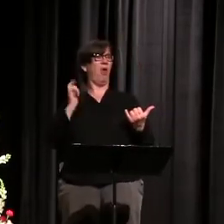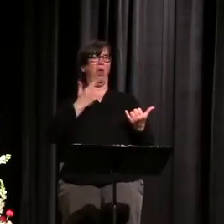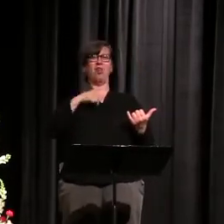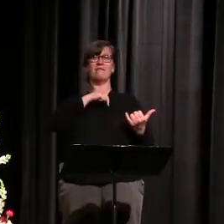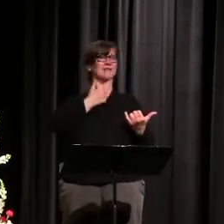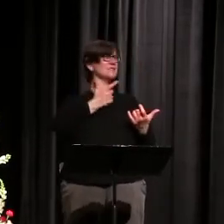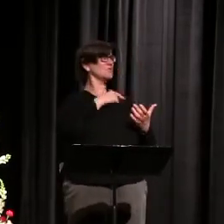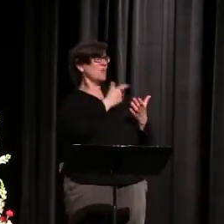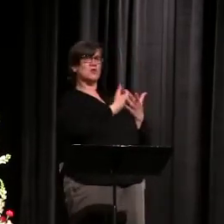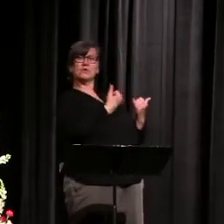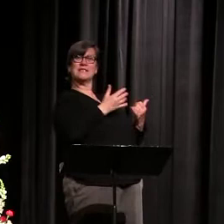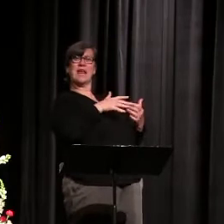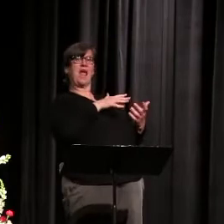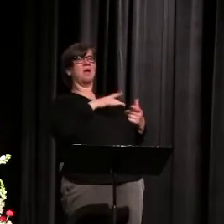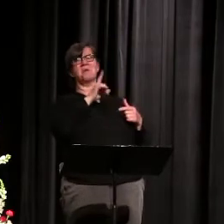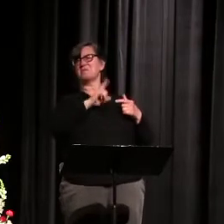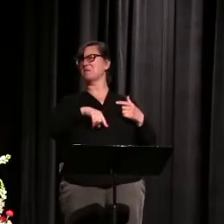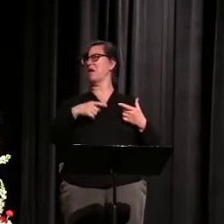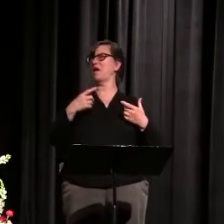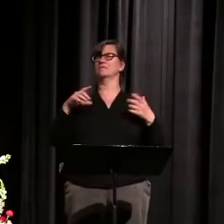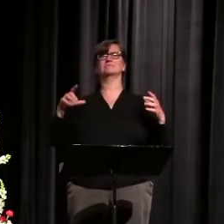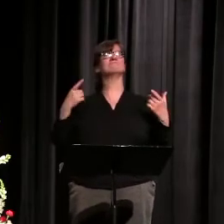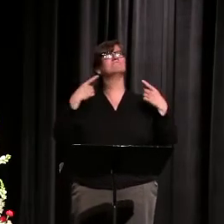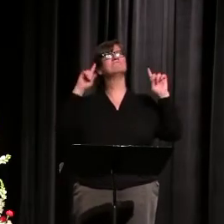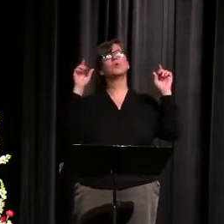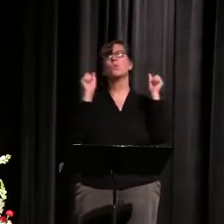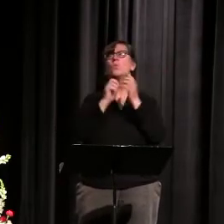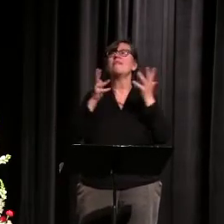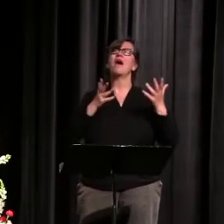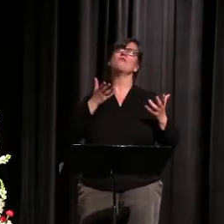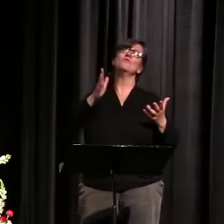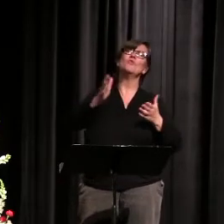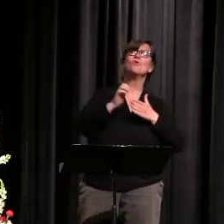and support. So thank you for everything that you do for all of us.